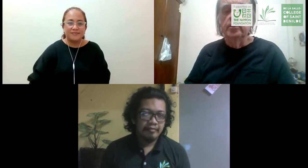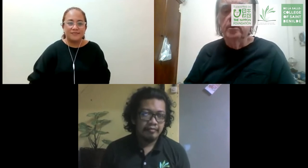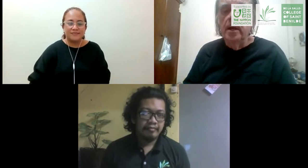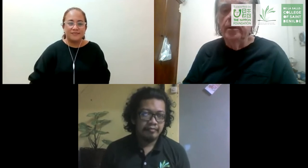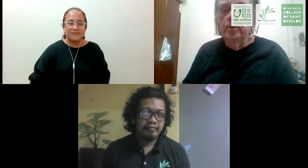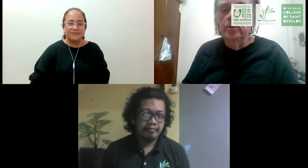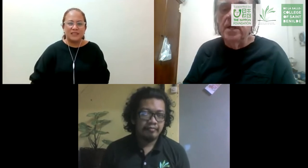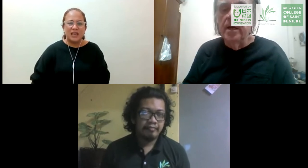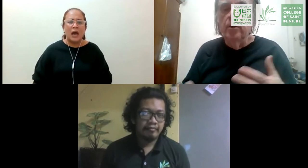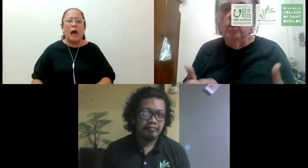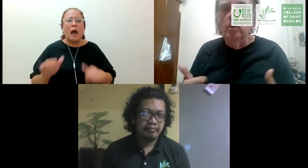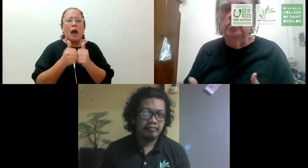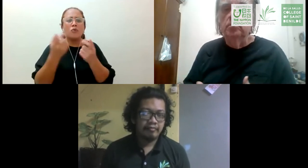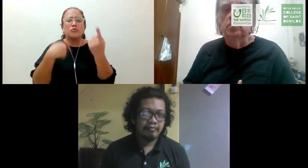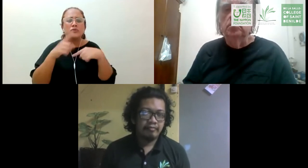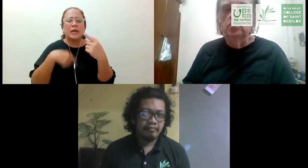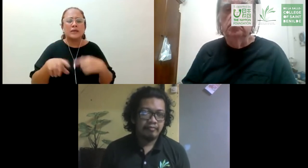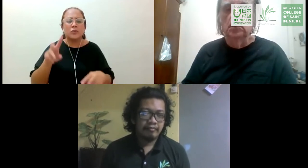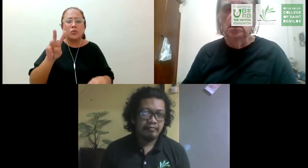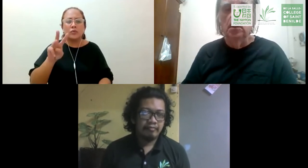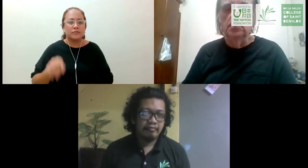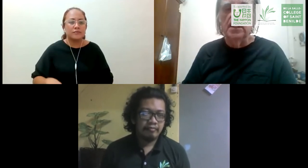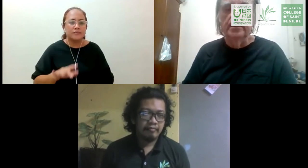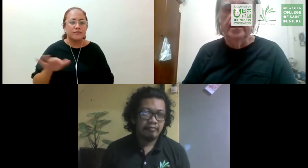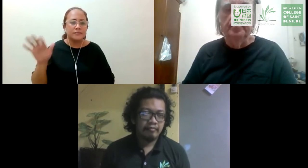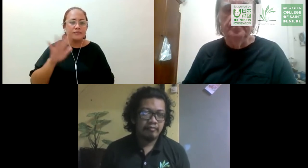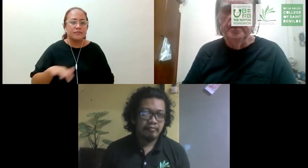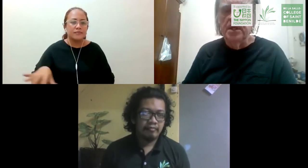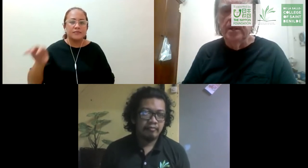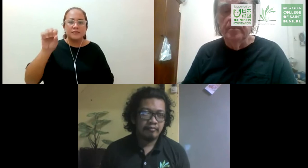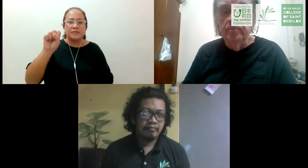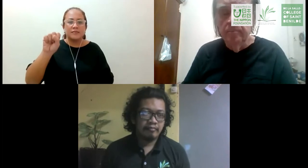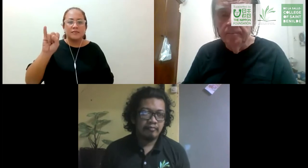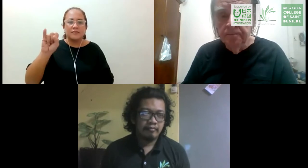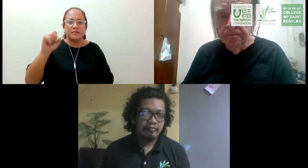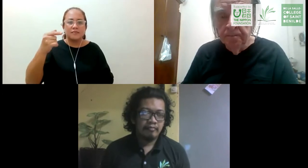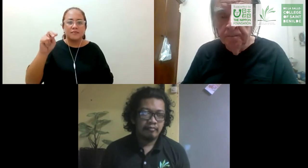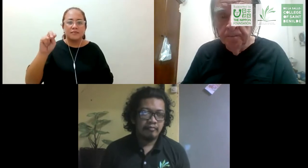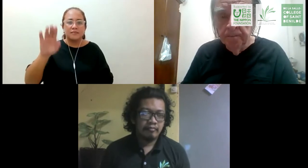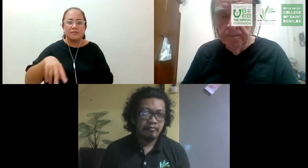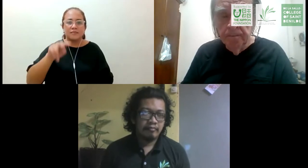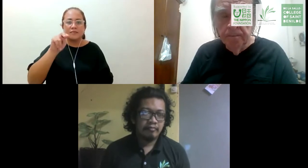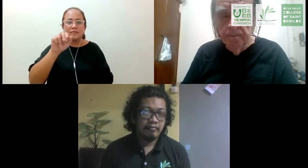How do you sign the word sign name? Sign name.